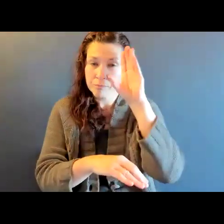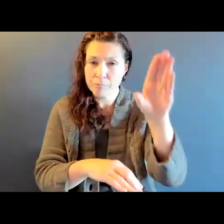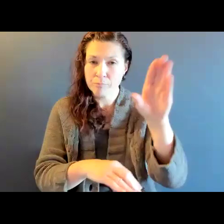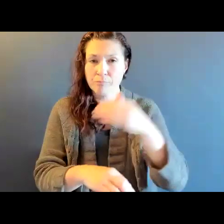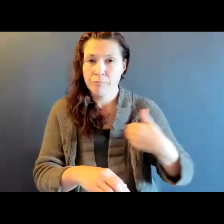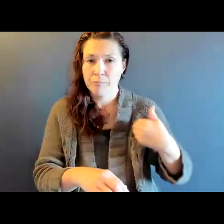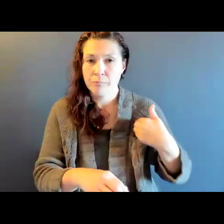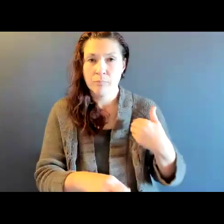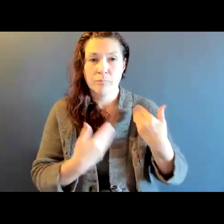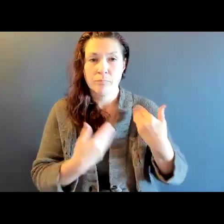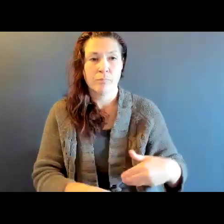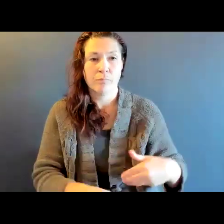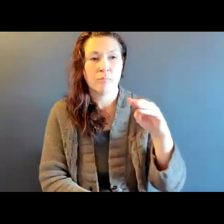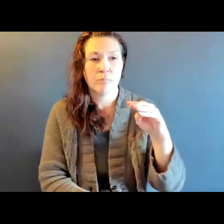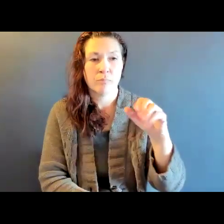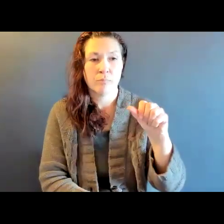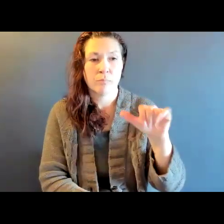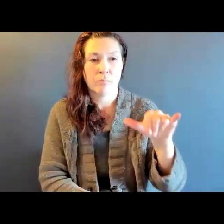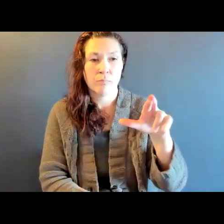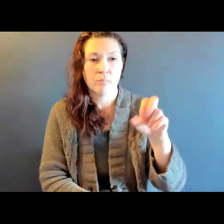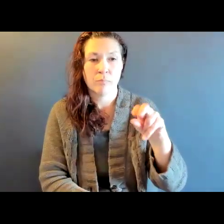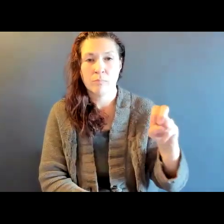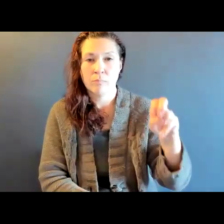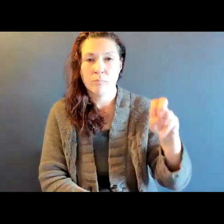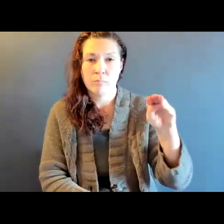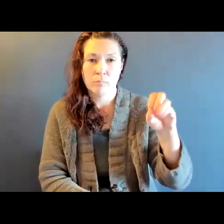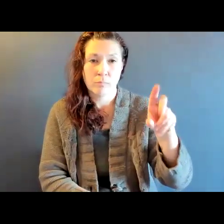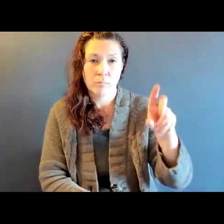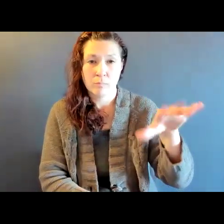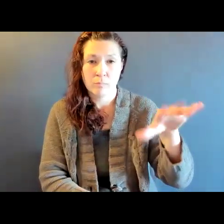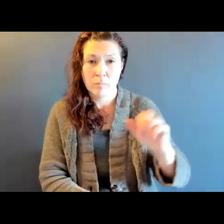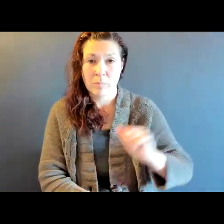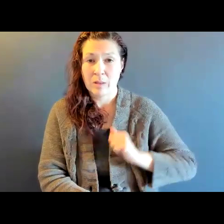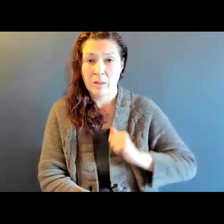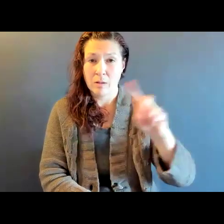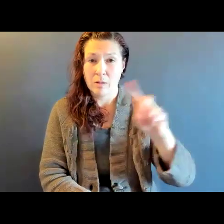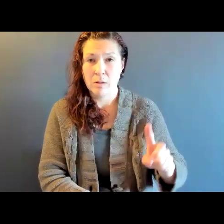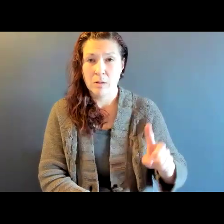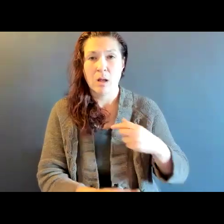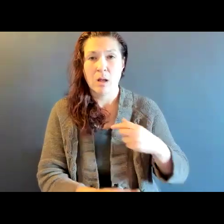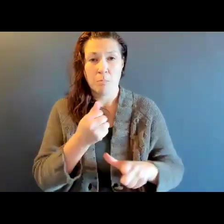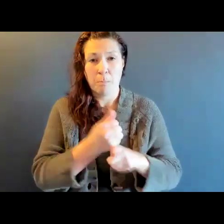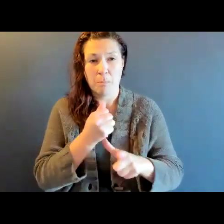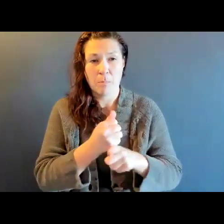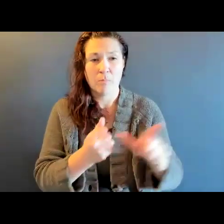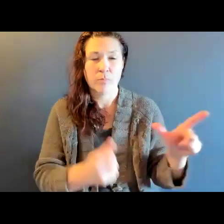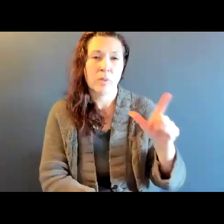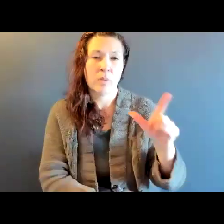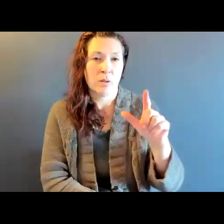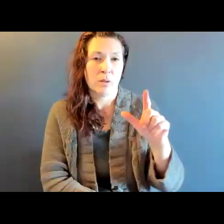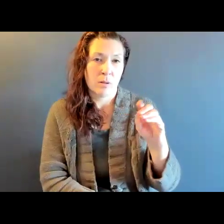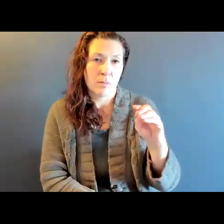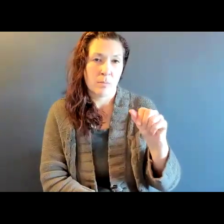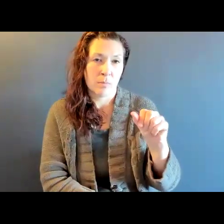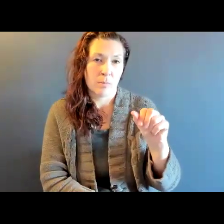is Marine Murillo. I live in Dorchester and work as a paraprofessional at the Maria Humana Academy. Throughout my